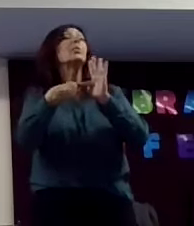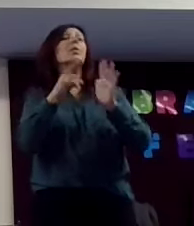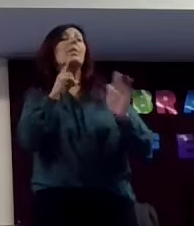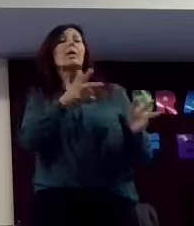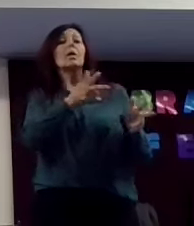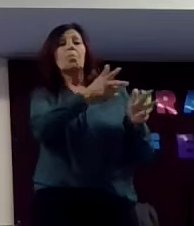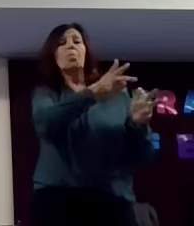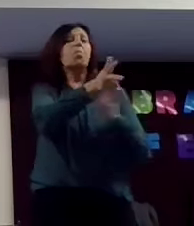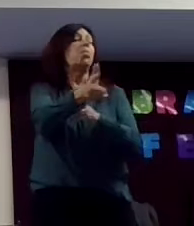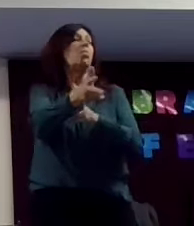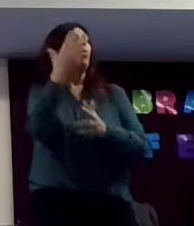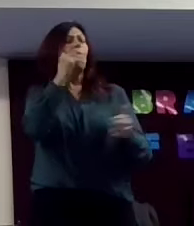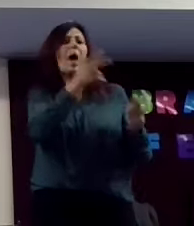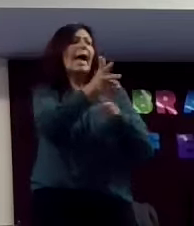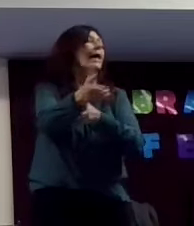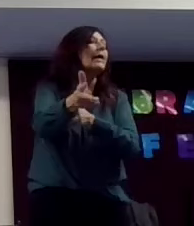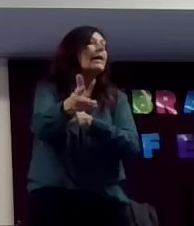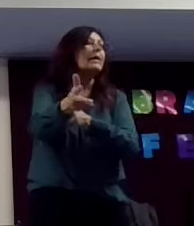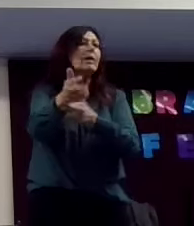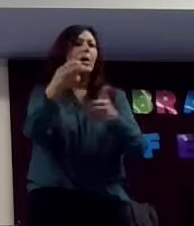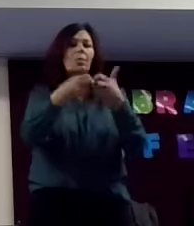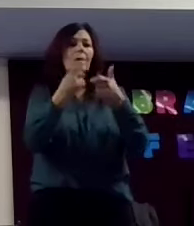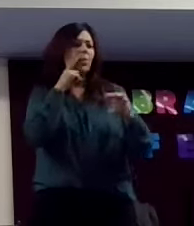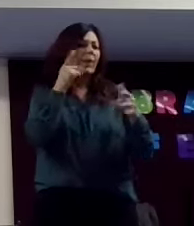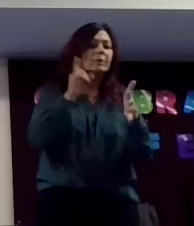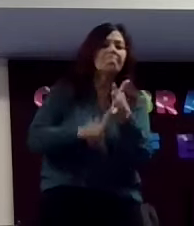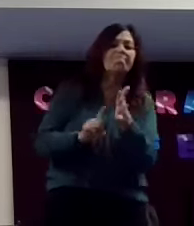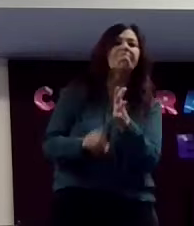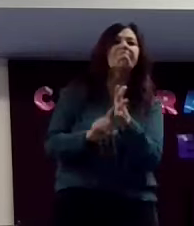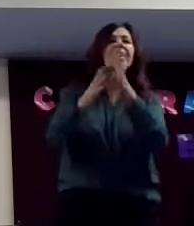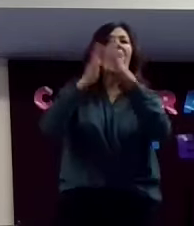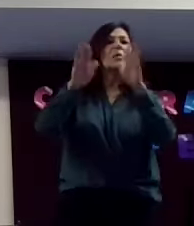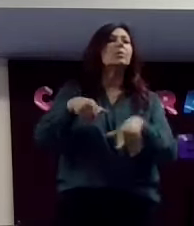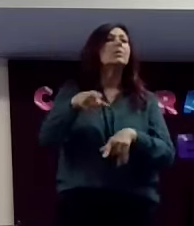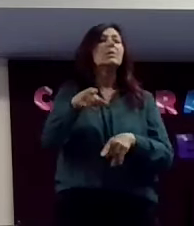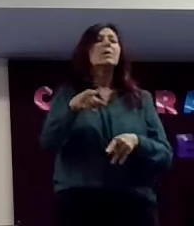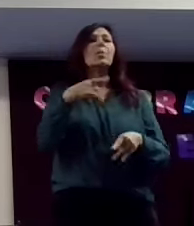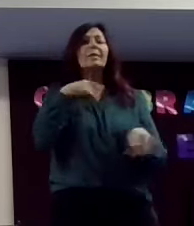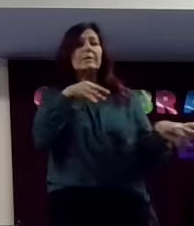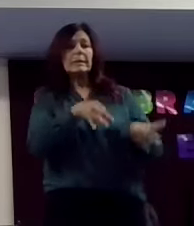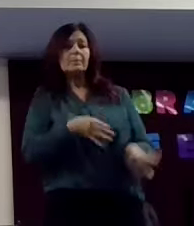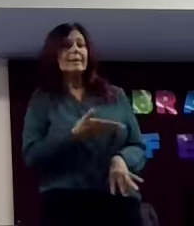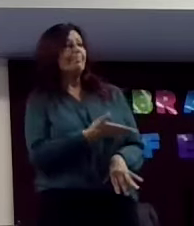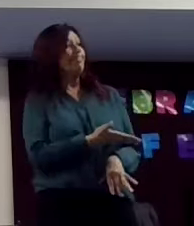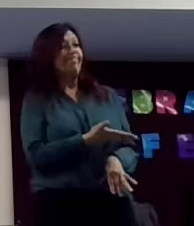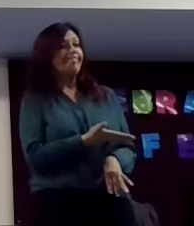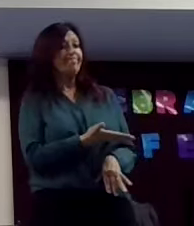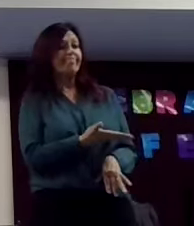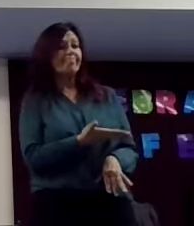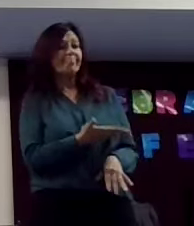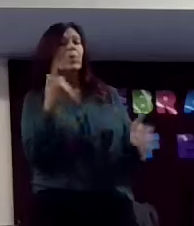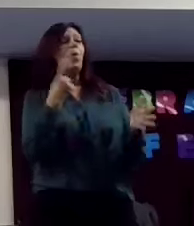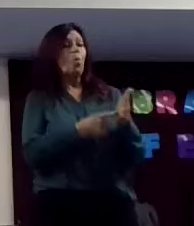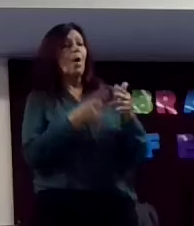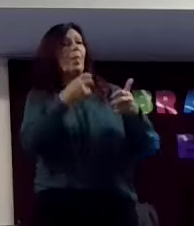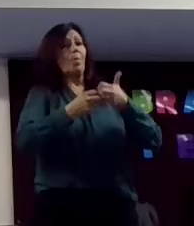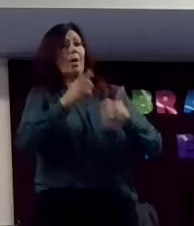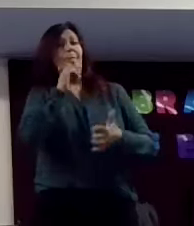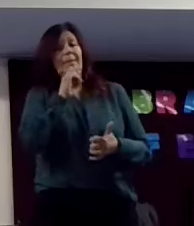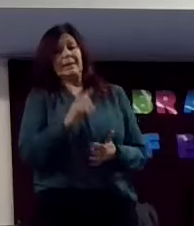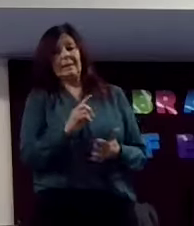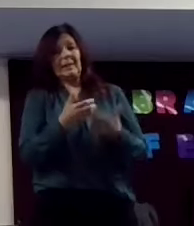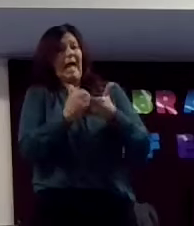stop, why did you stop that vehicle, or the problem with a search of someone's house, then we have to explain to them, what the problems